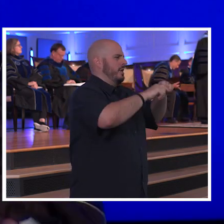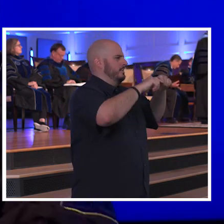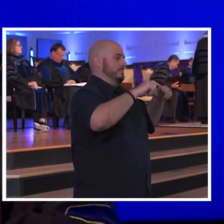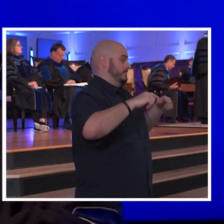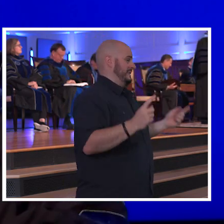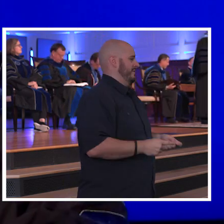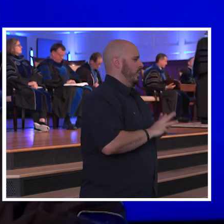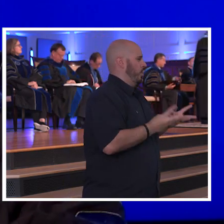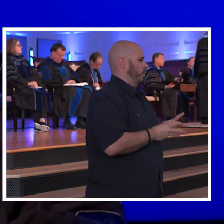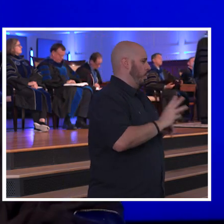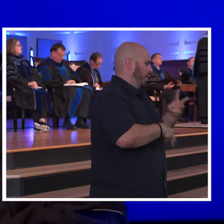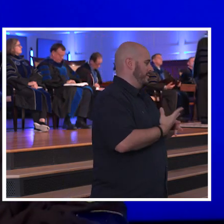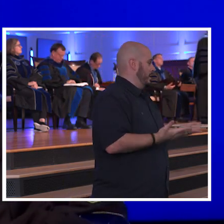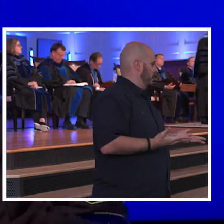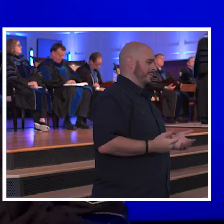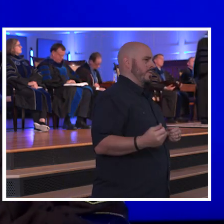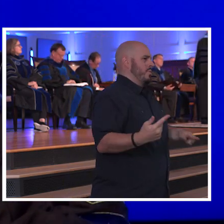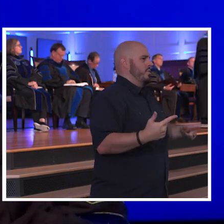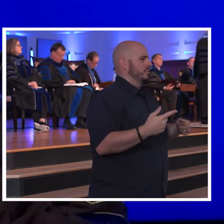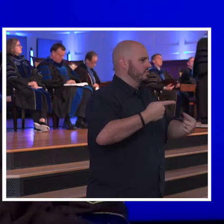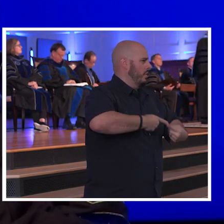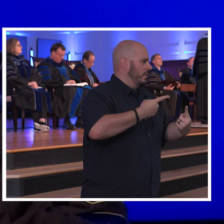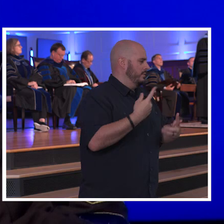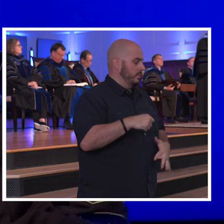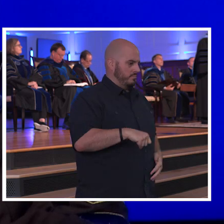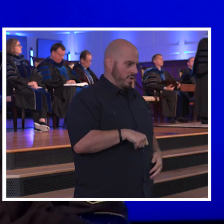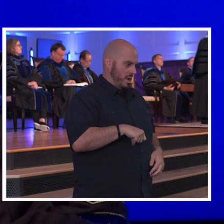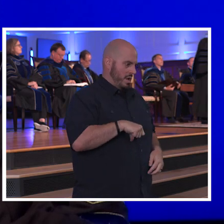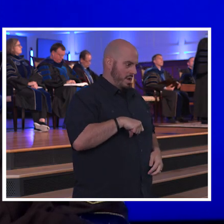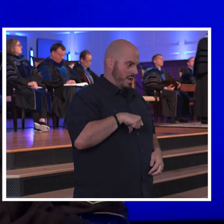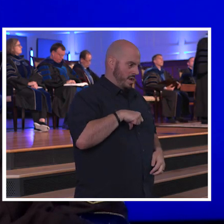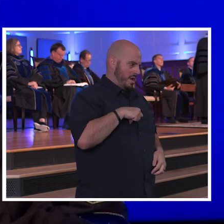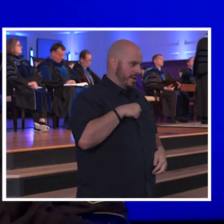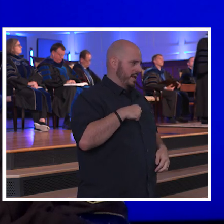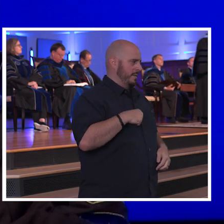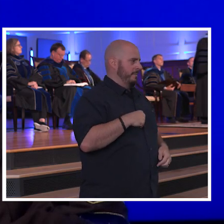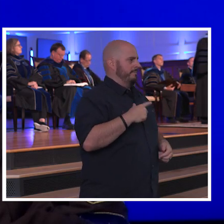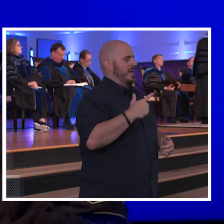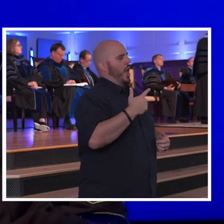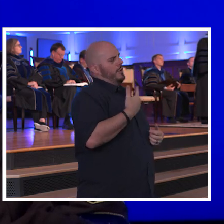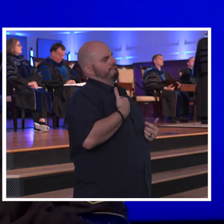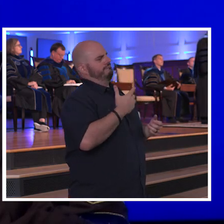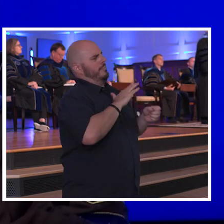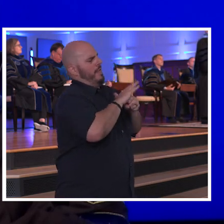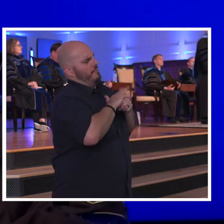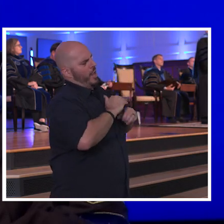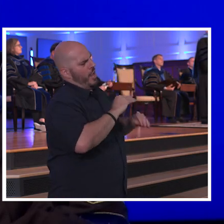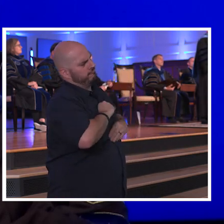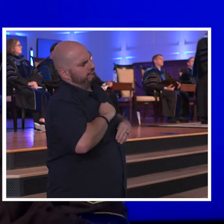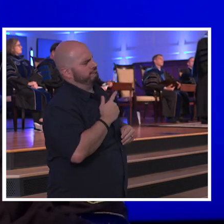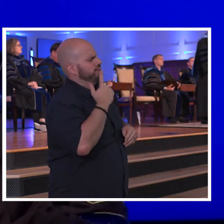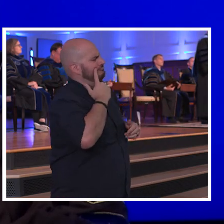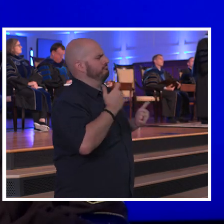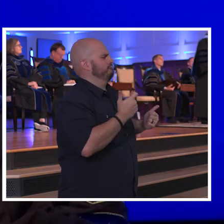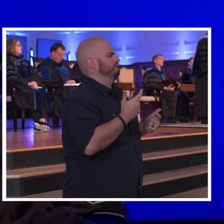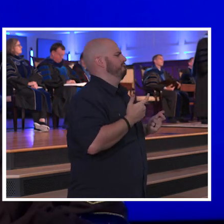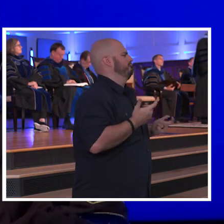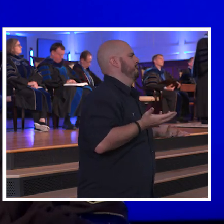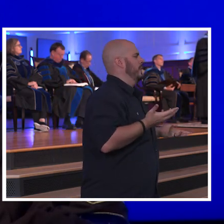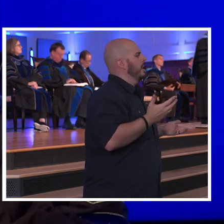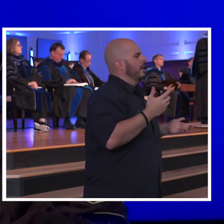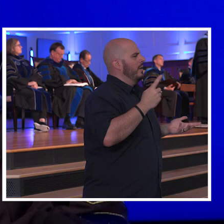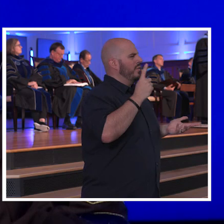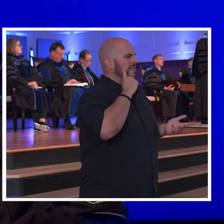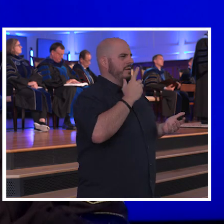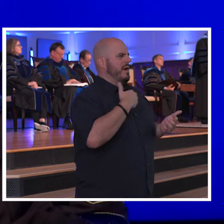all struggle with both pride and self-sufficiency. In other words, we think we're sufficient for any and every task,